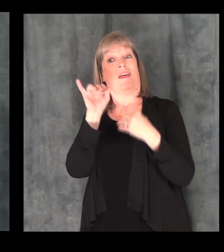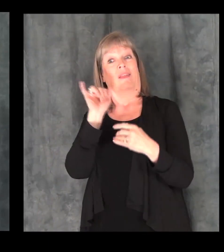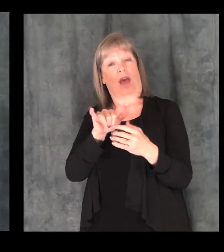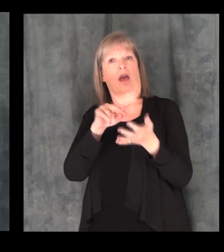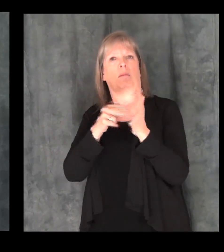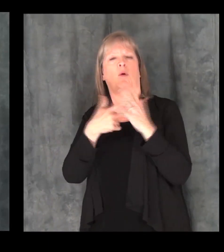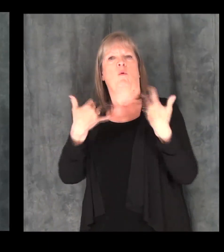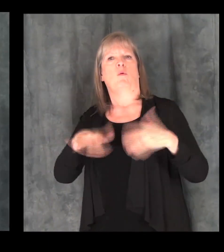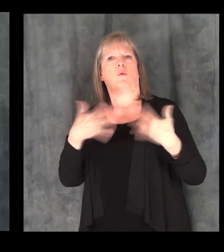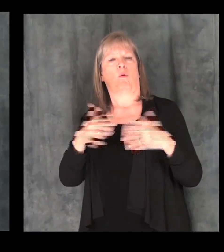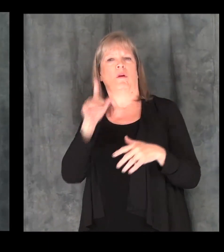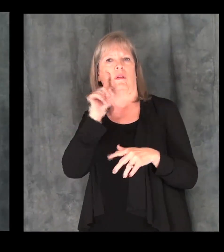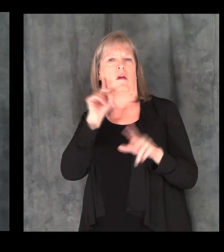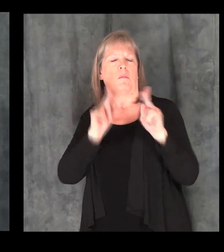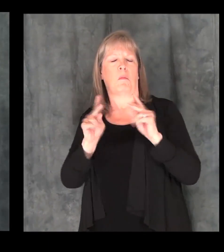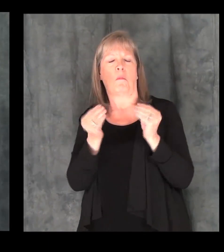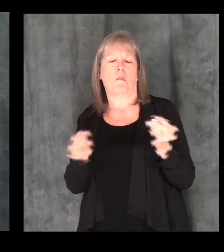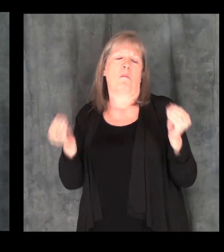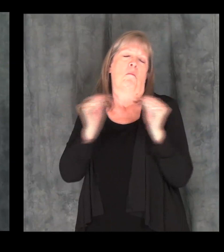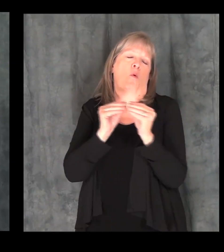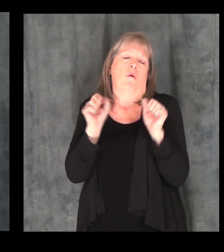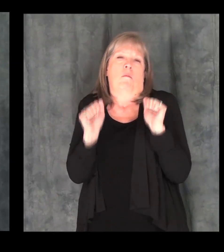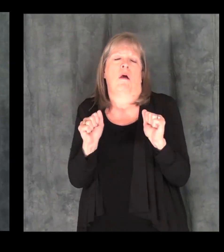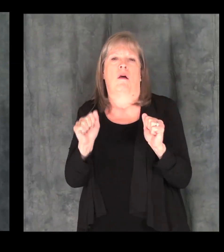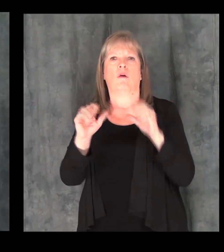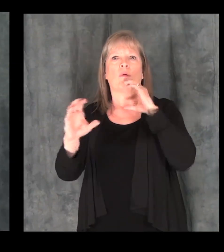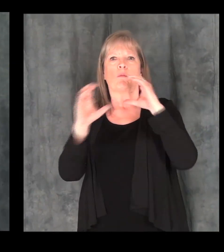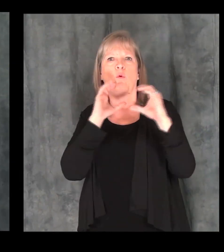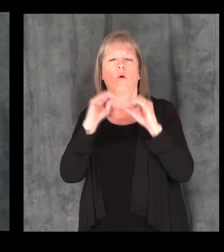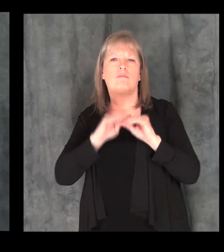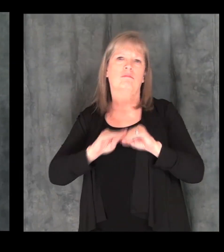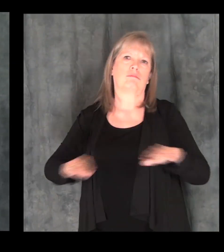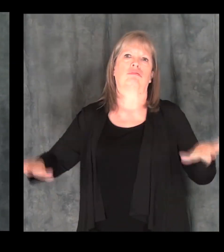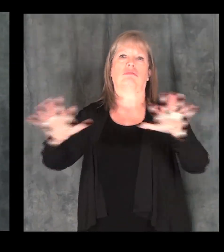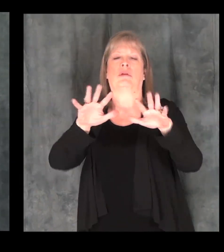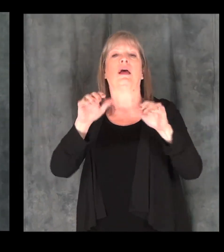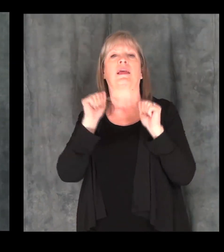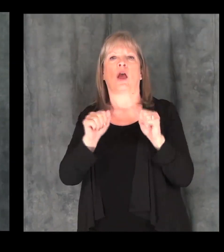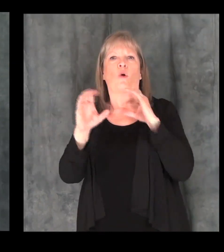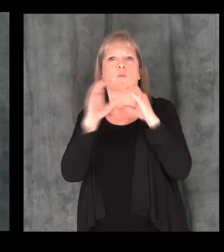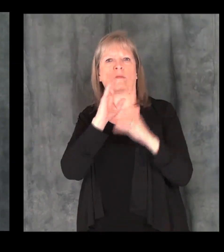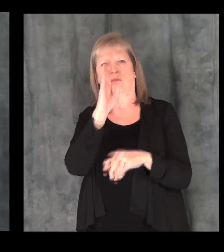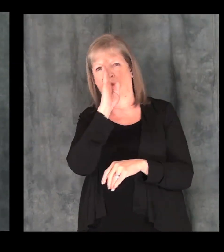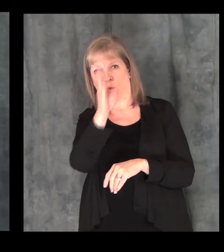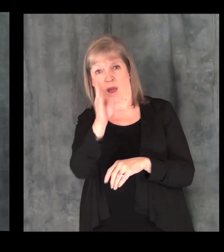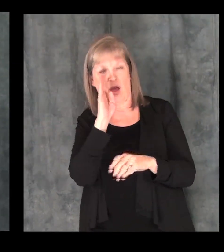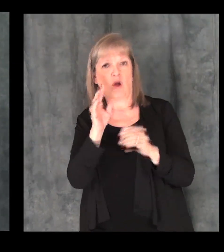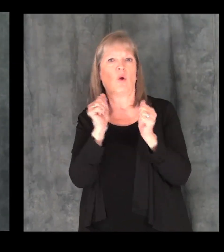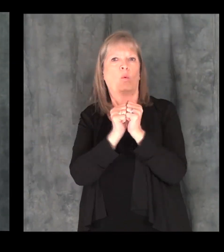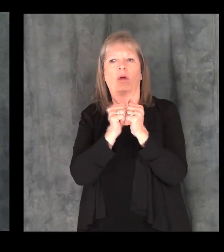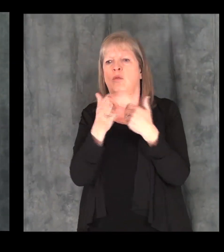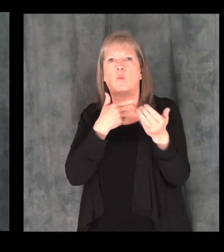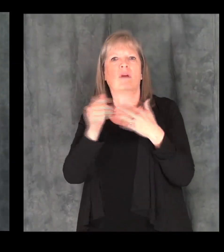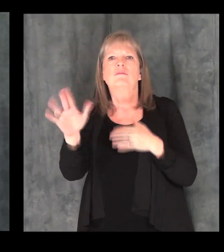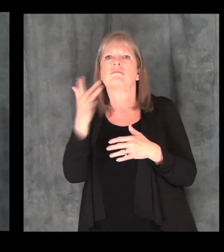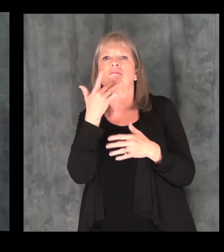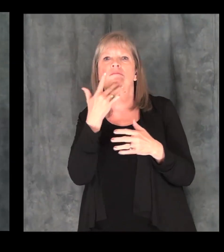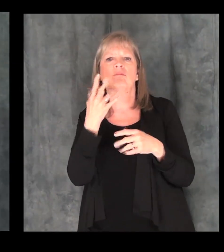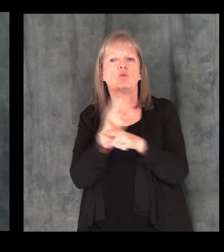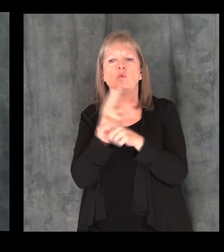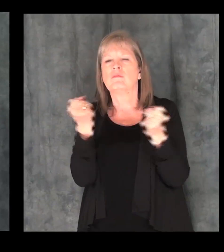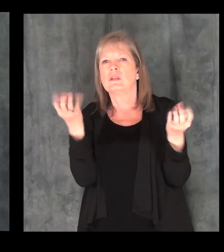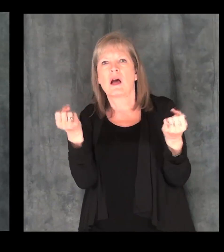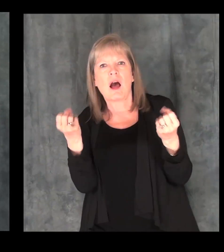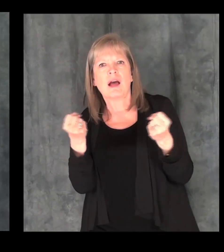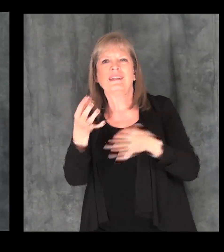their ability to communicate, because now deaf people are being able to communicate directly in their chosen sign language rather than